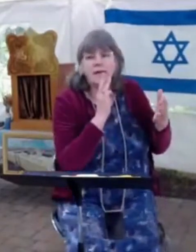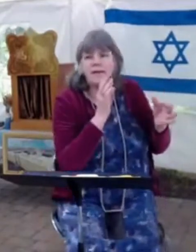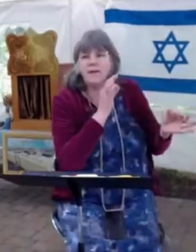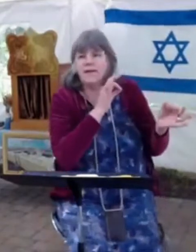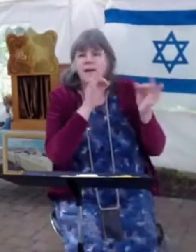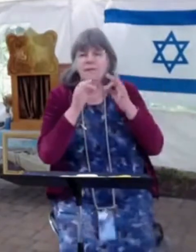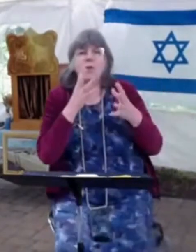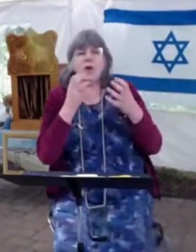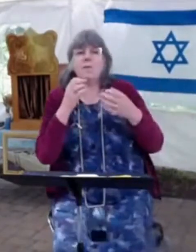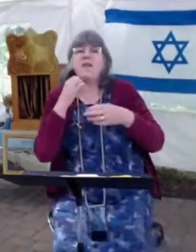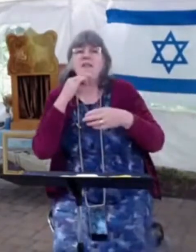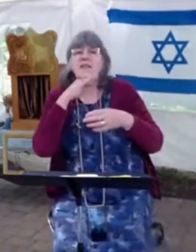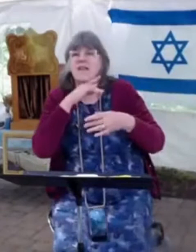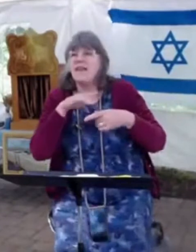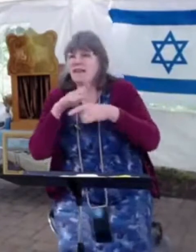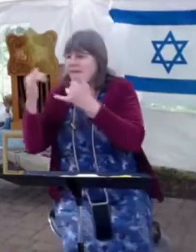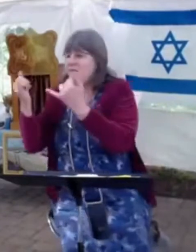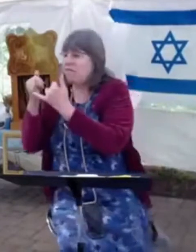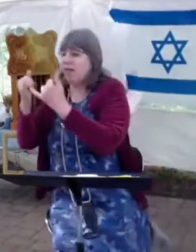So to end,